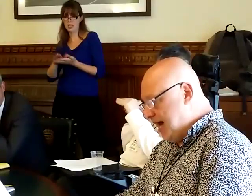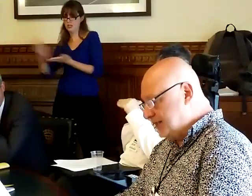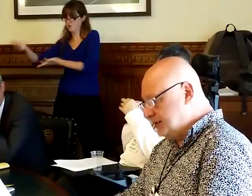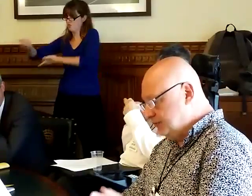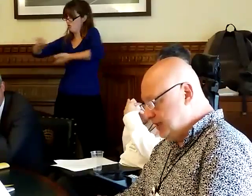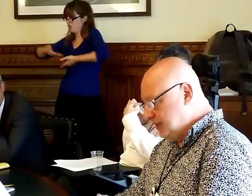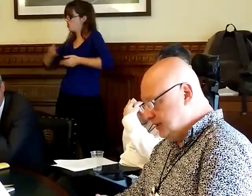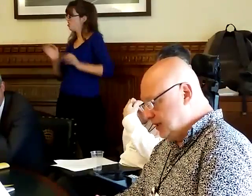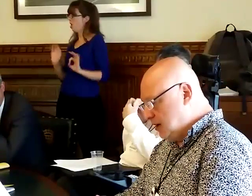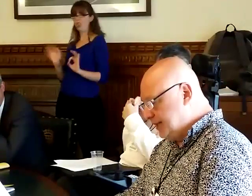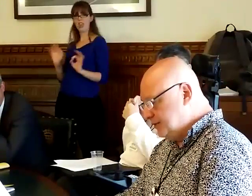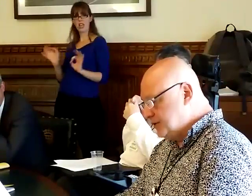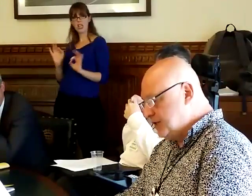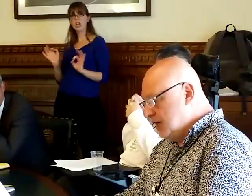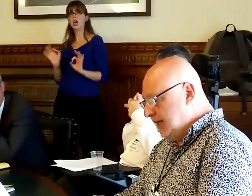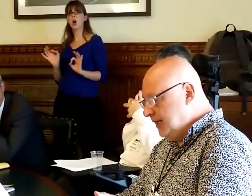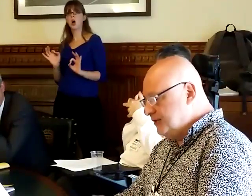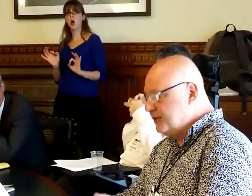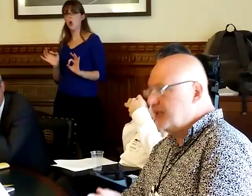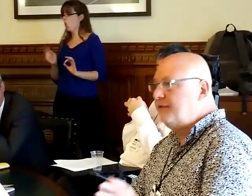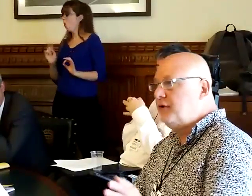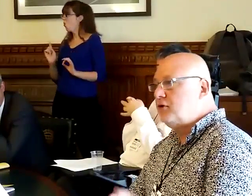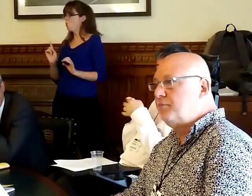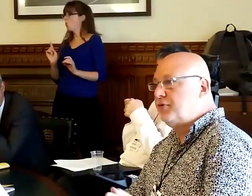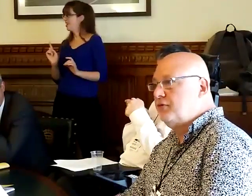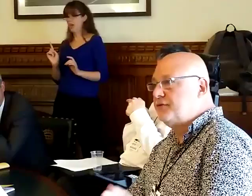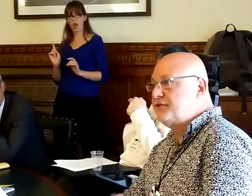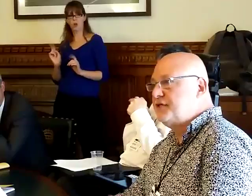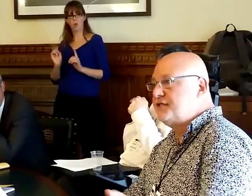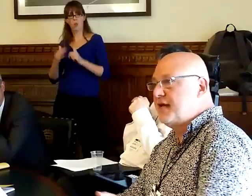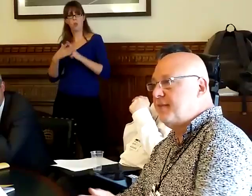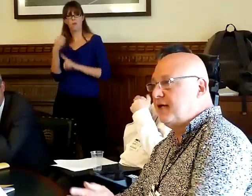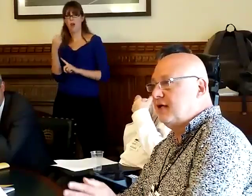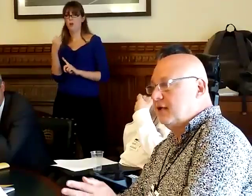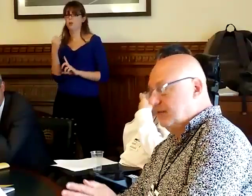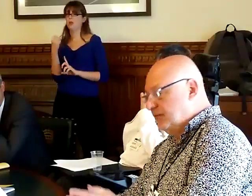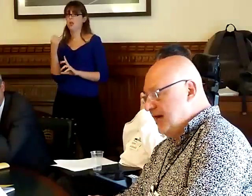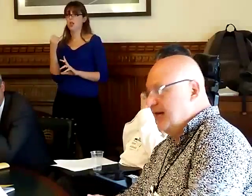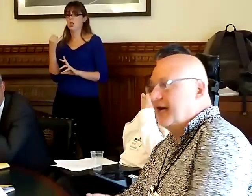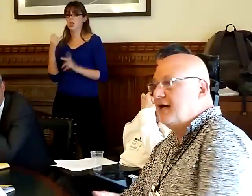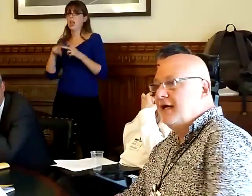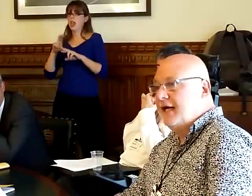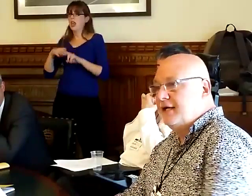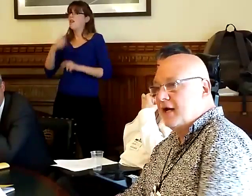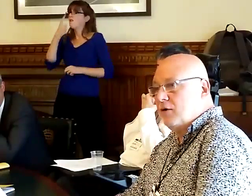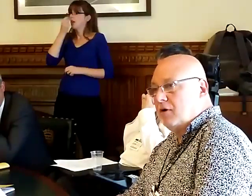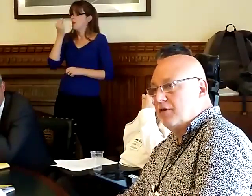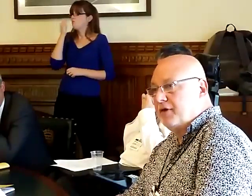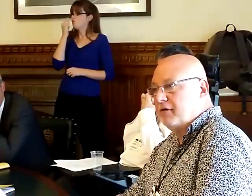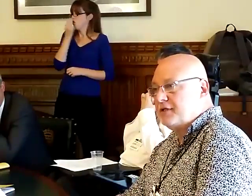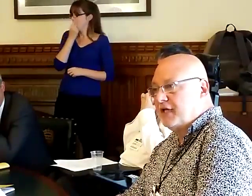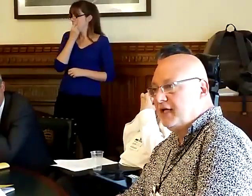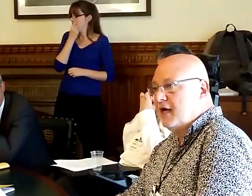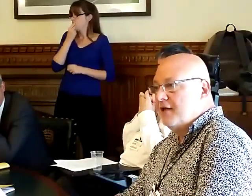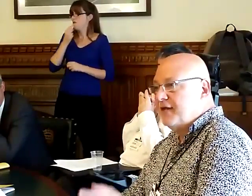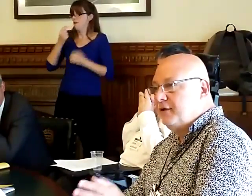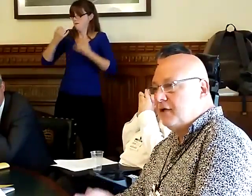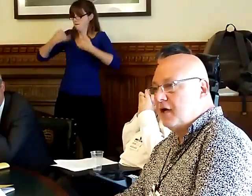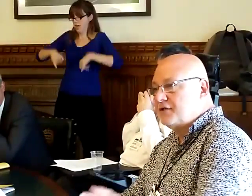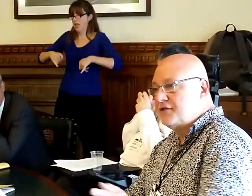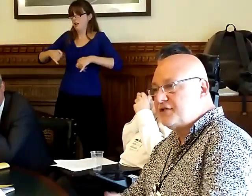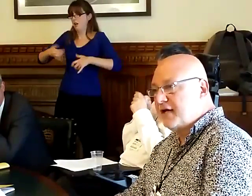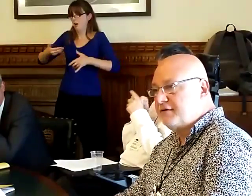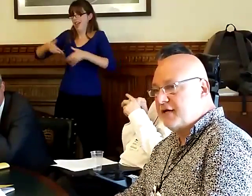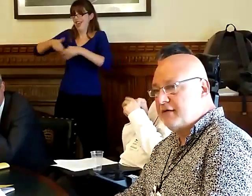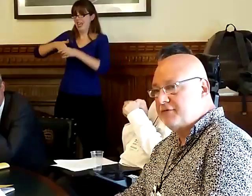from reading the Act and reading the guidance, is that if you can prove the systemic failure in a local authority,